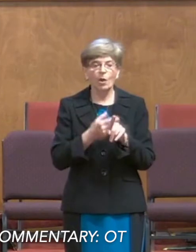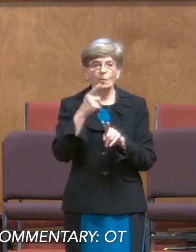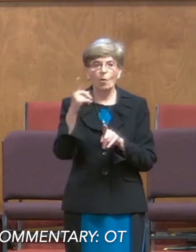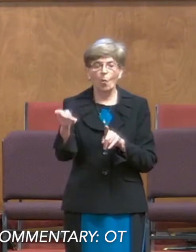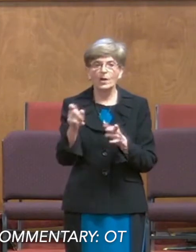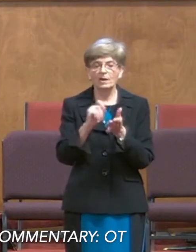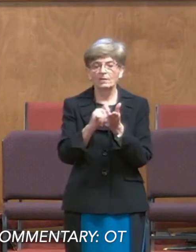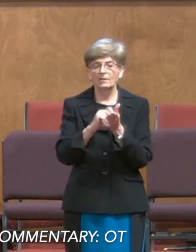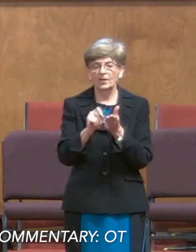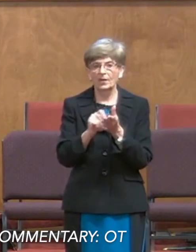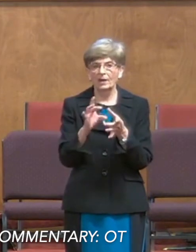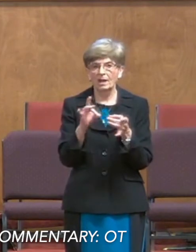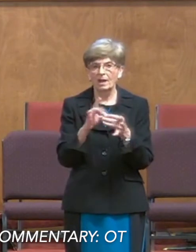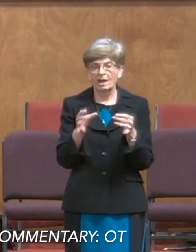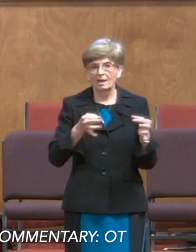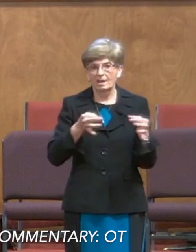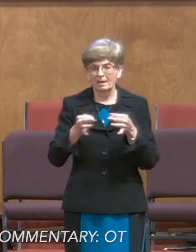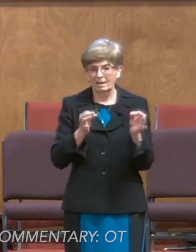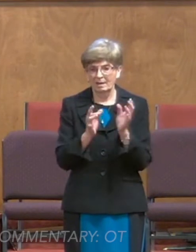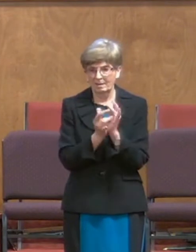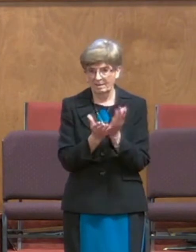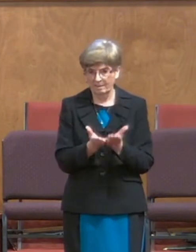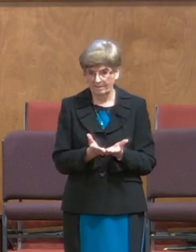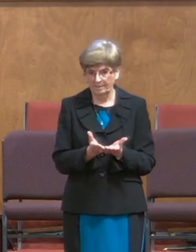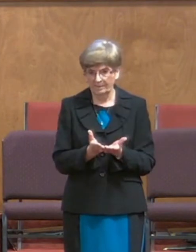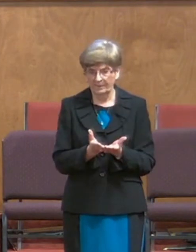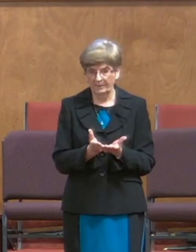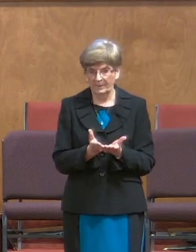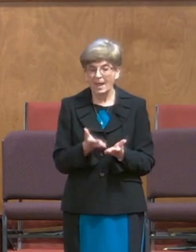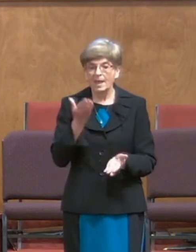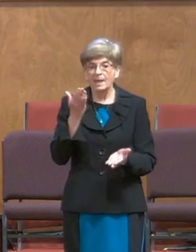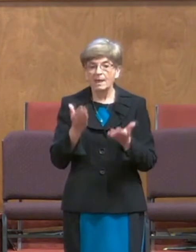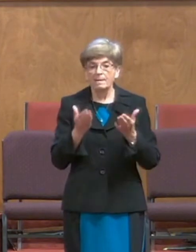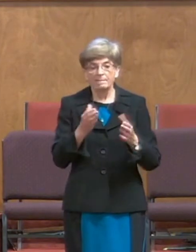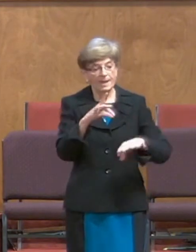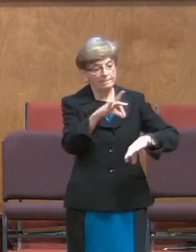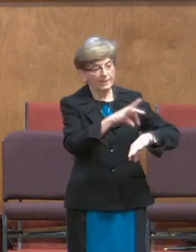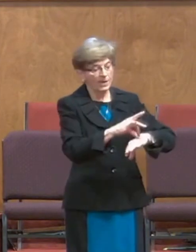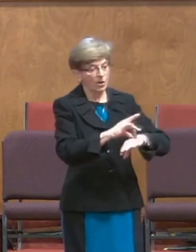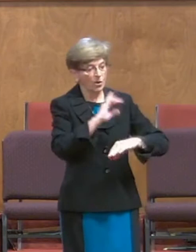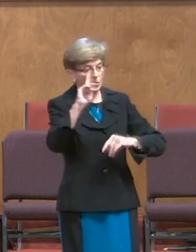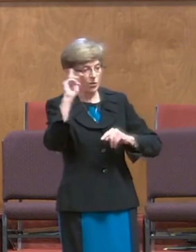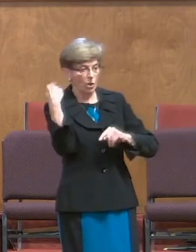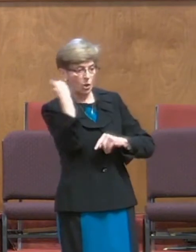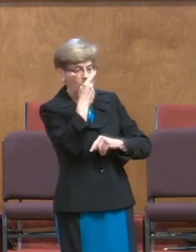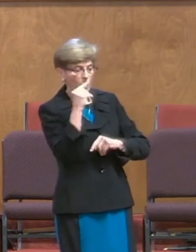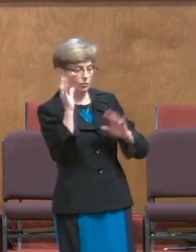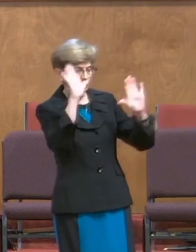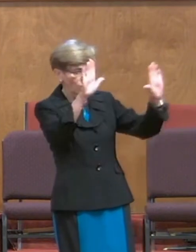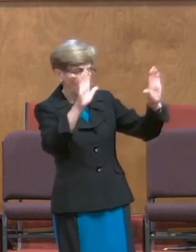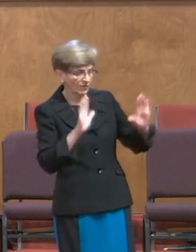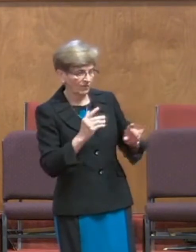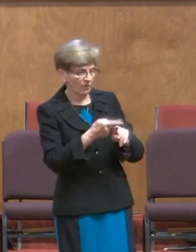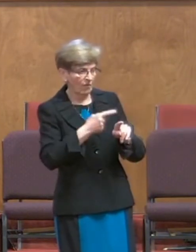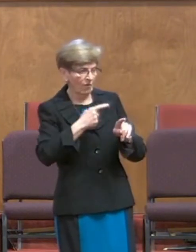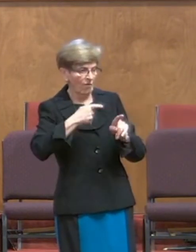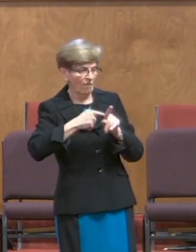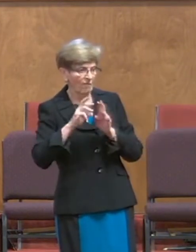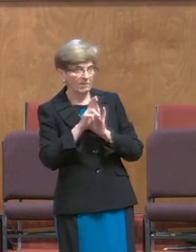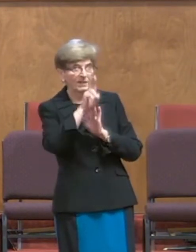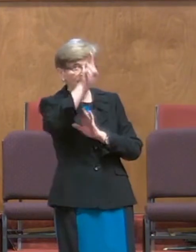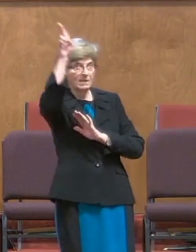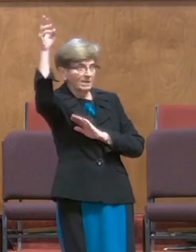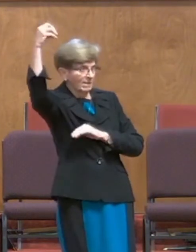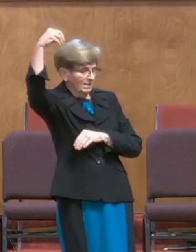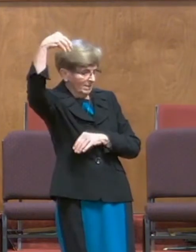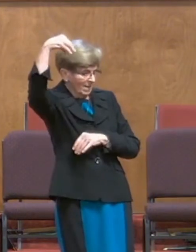this: planet Earth may look marvelous from a satellite, but for those who live on the dusty globe, things tend